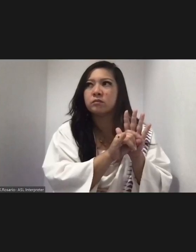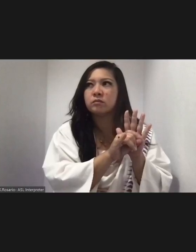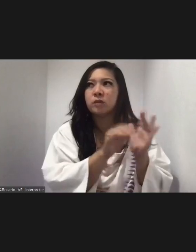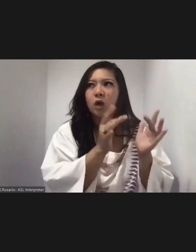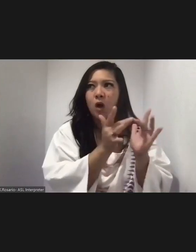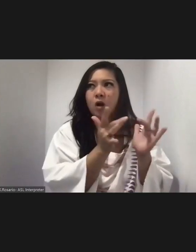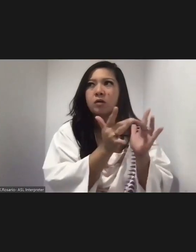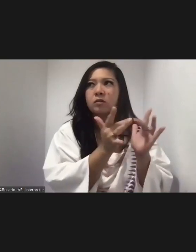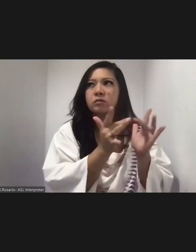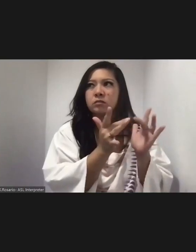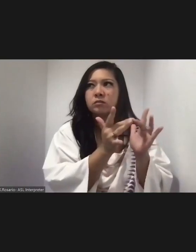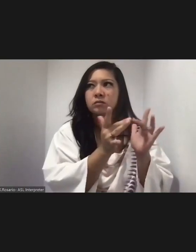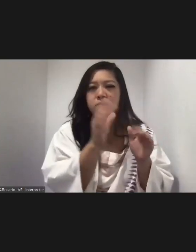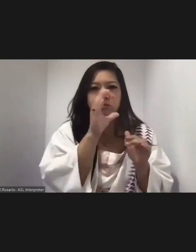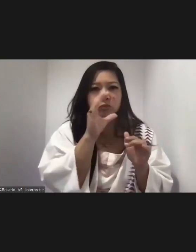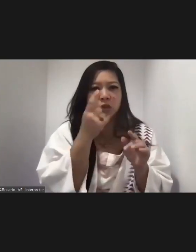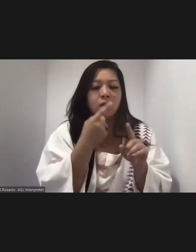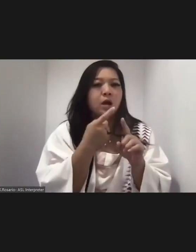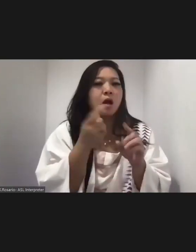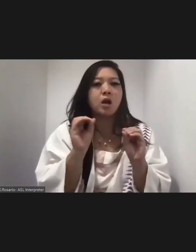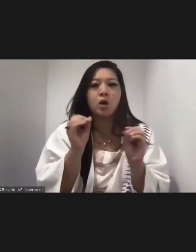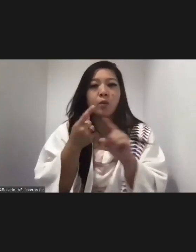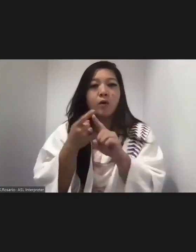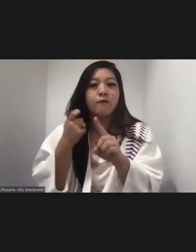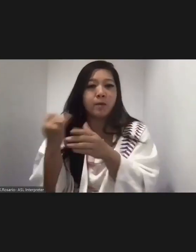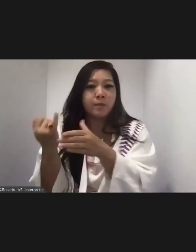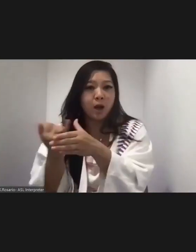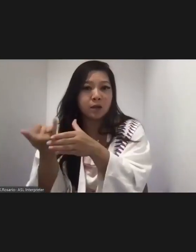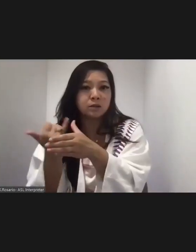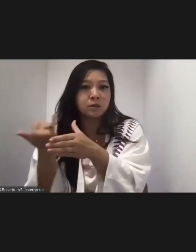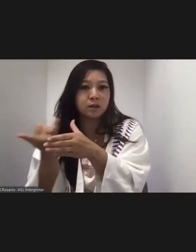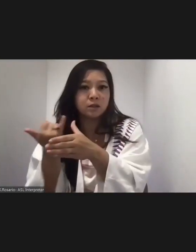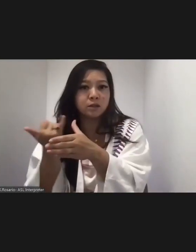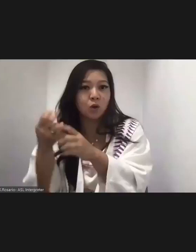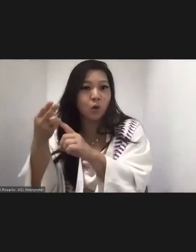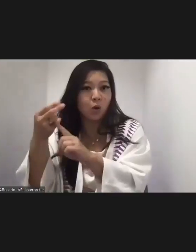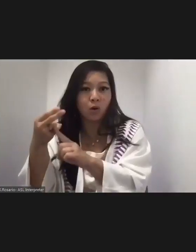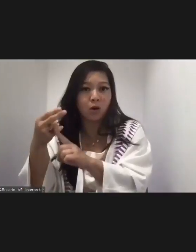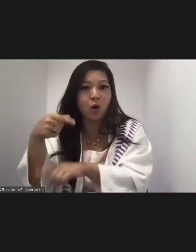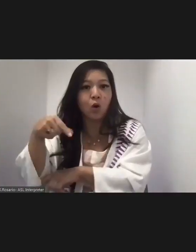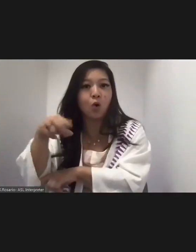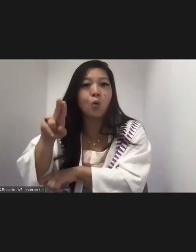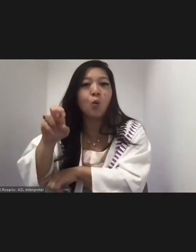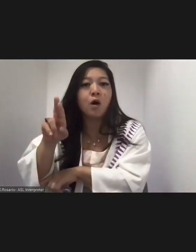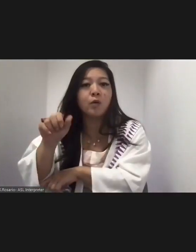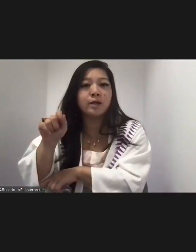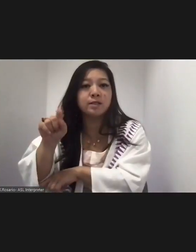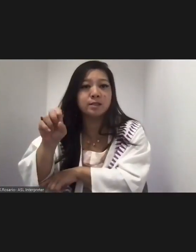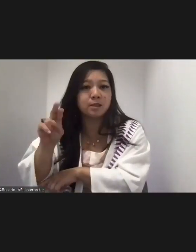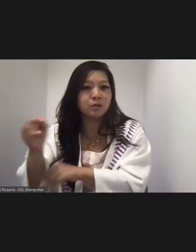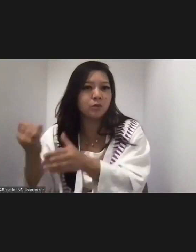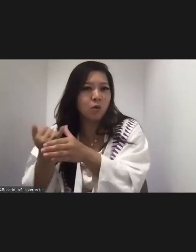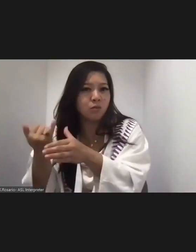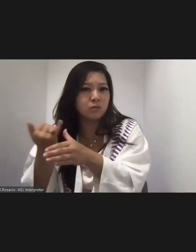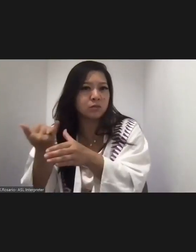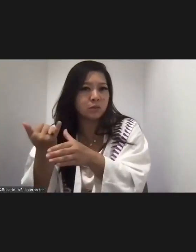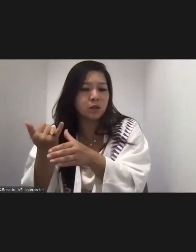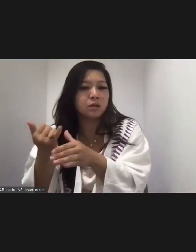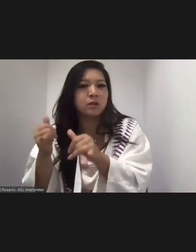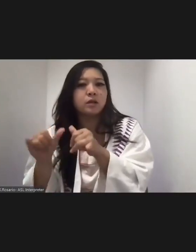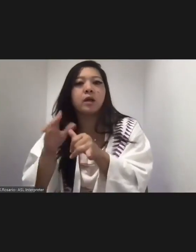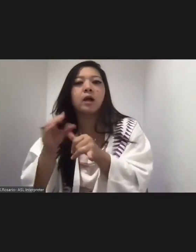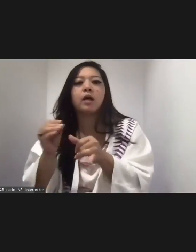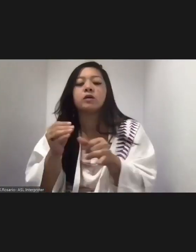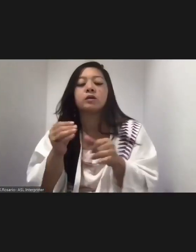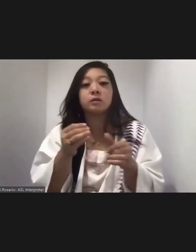and none were from the quarantine. While some of the positive cases received their first dose of the